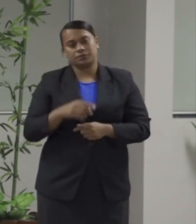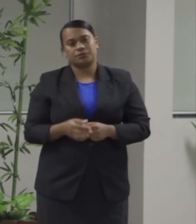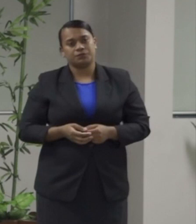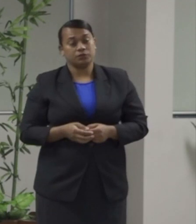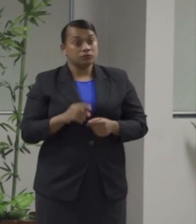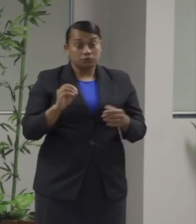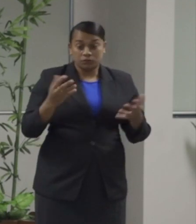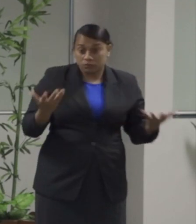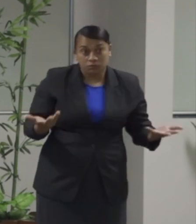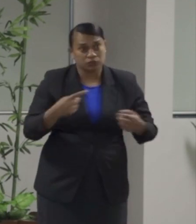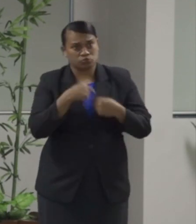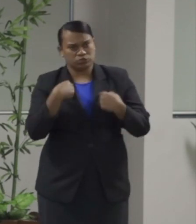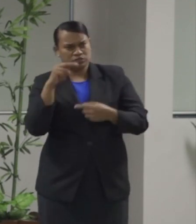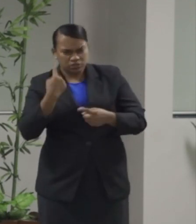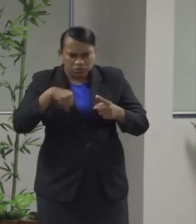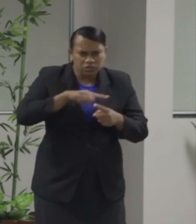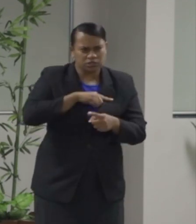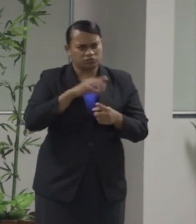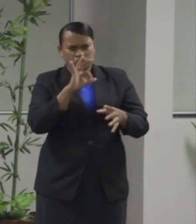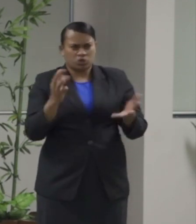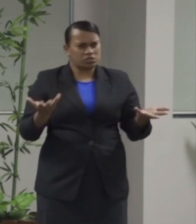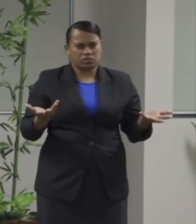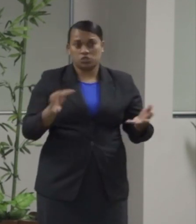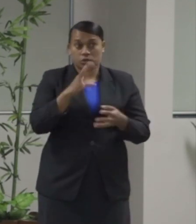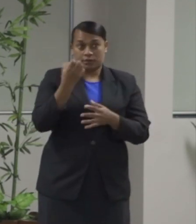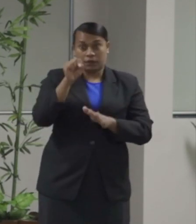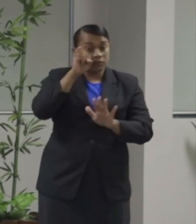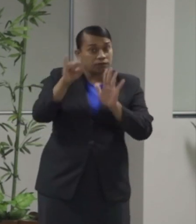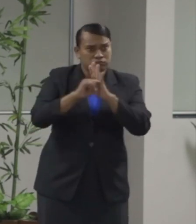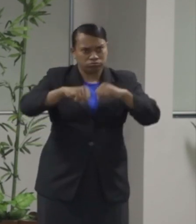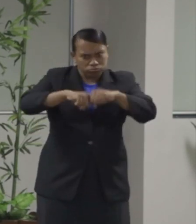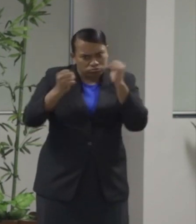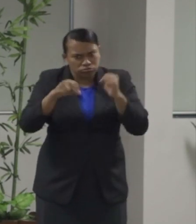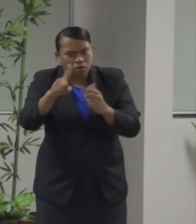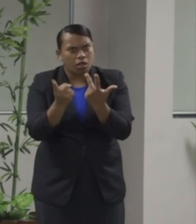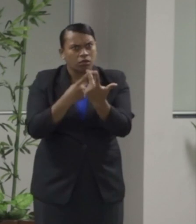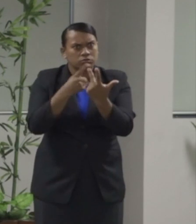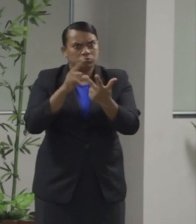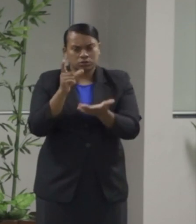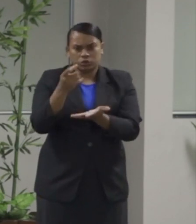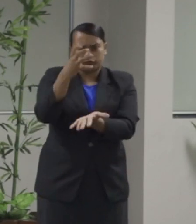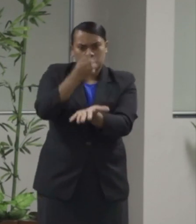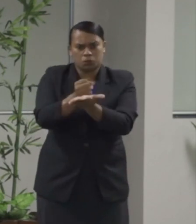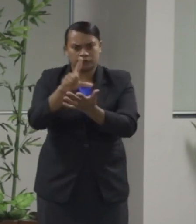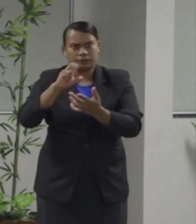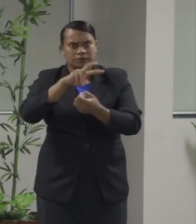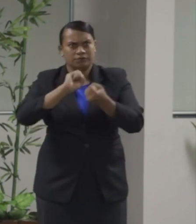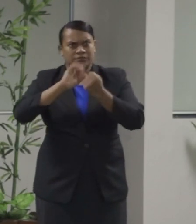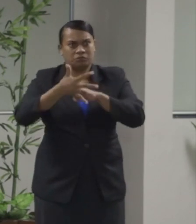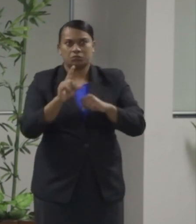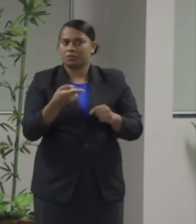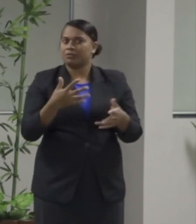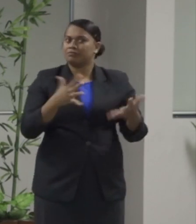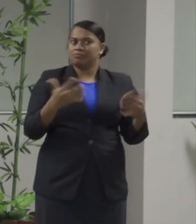So while we may not have a new case yet, that fact shouldn't lull anyone into a false sense of security. In